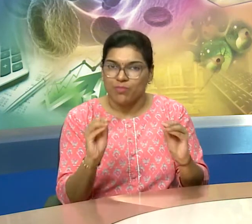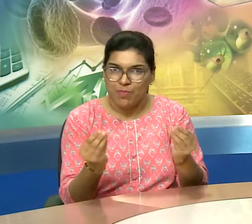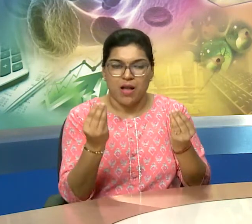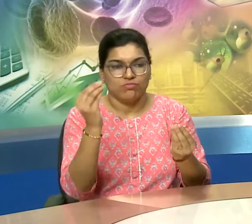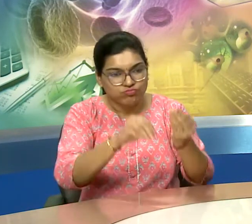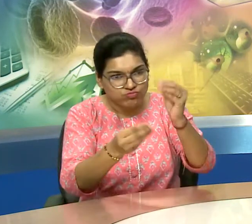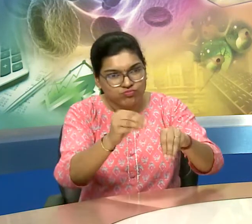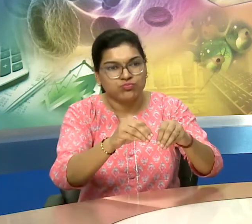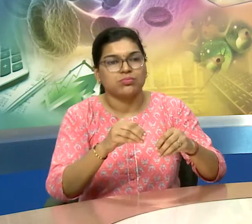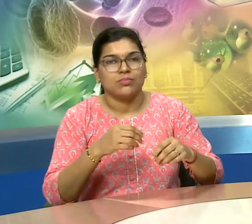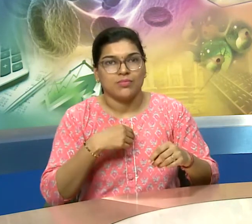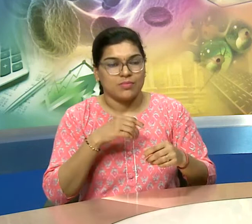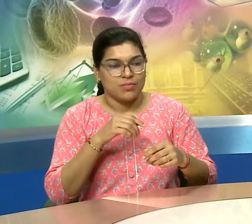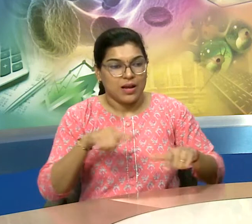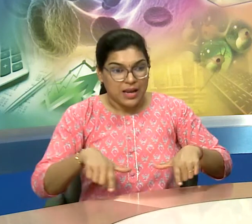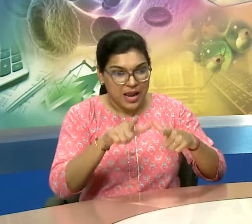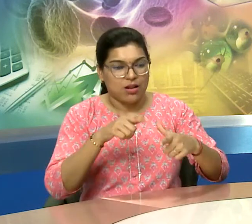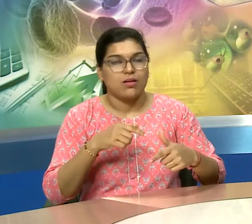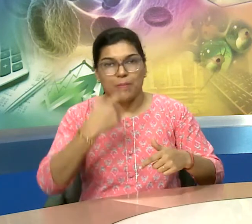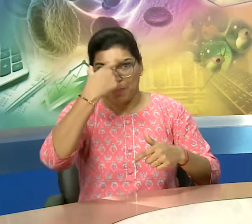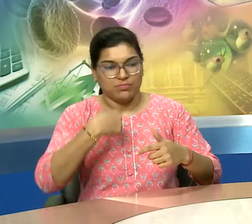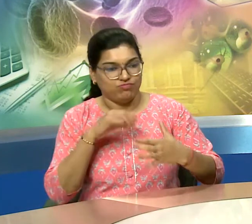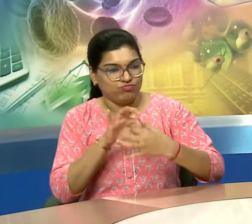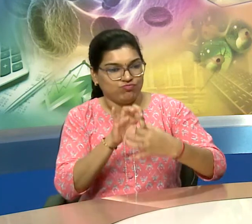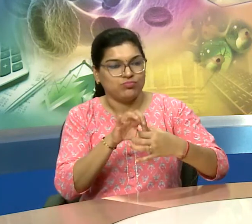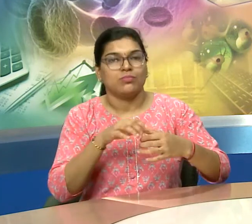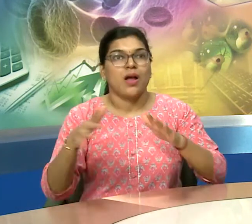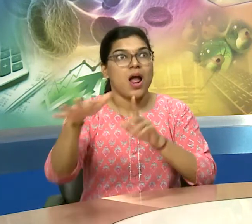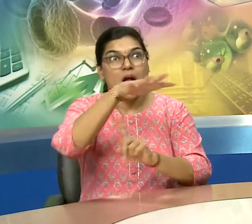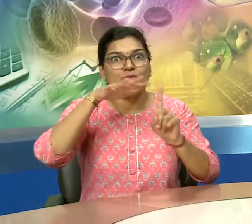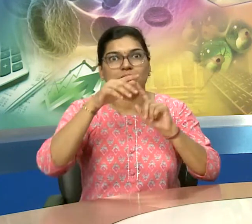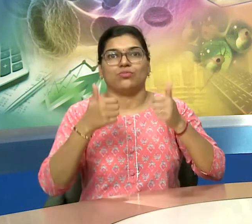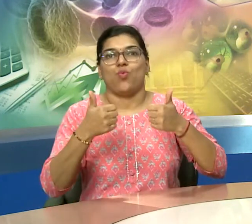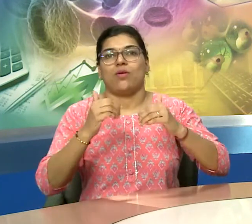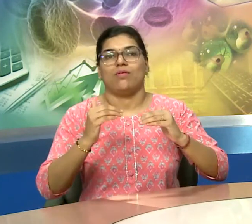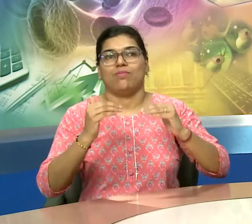of environment and for our better future.